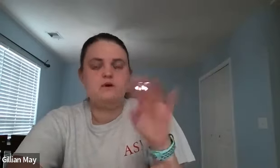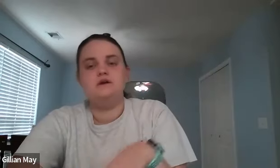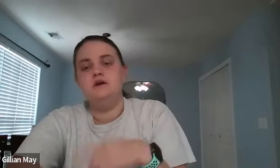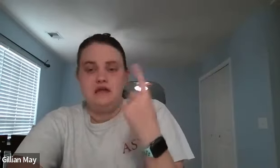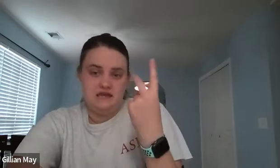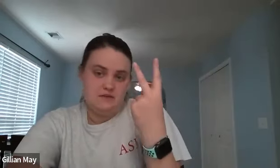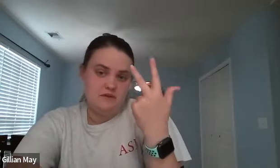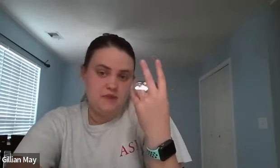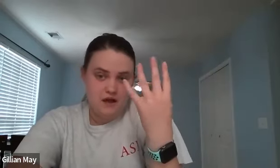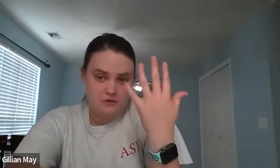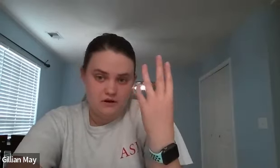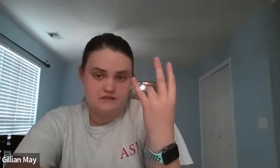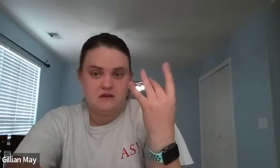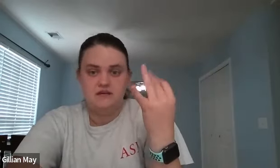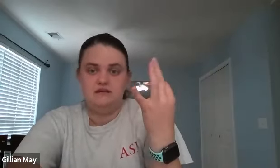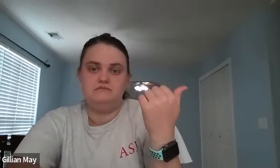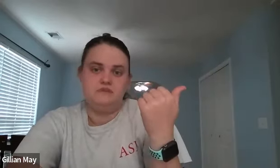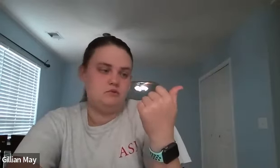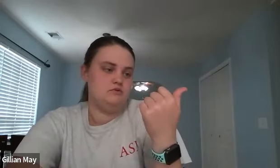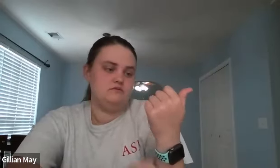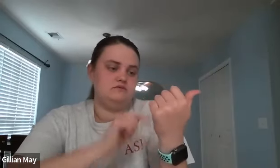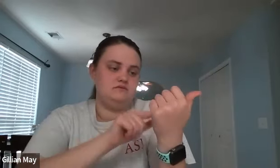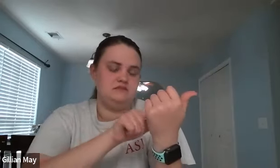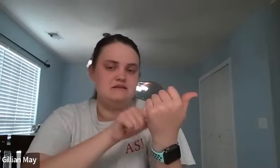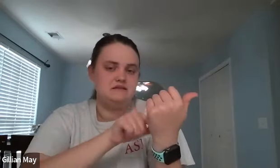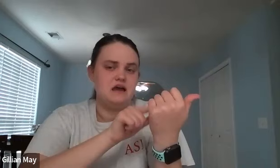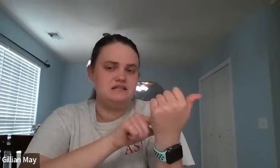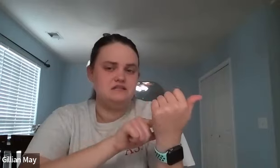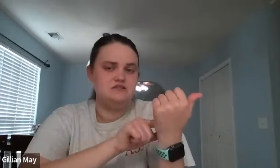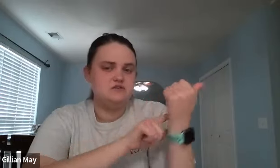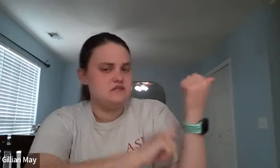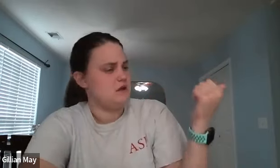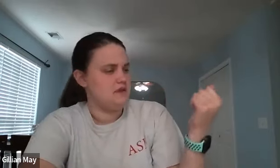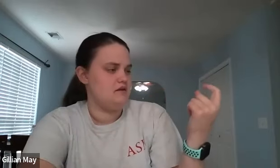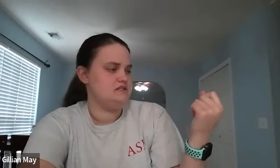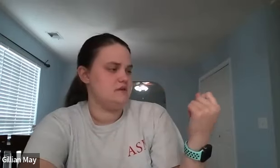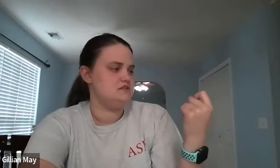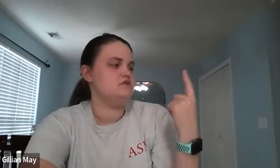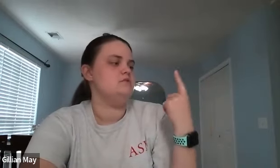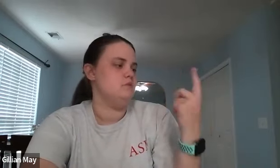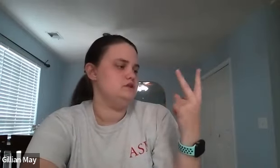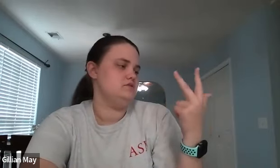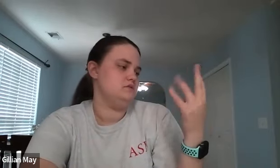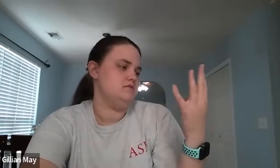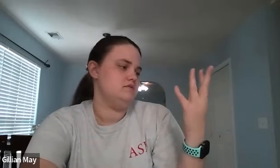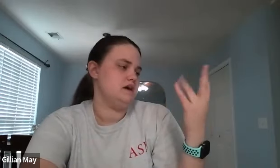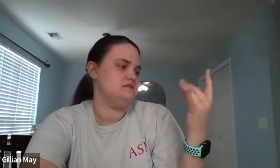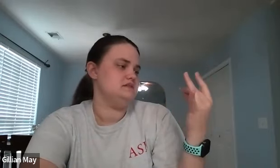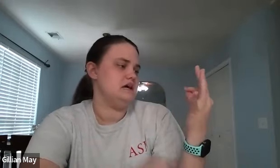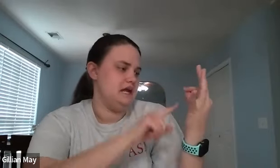forward, it can be backwards. I mean, I tend to do this when I'm counting to myself. So I'm doing 1, 2, 3, 4, 5, 6, and I